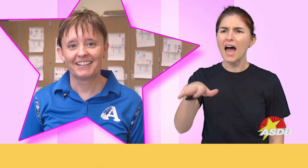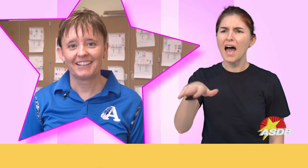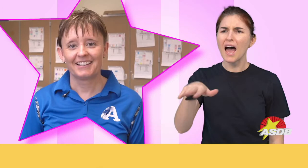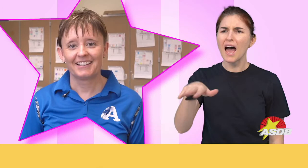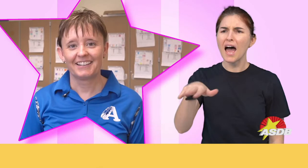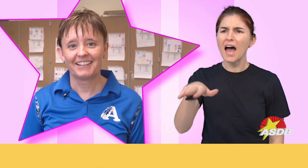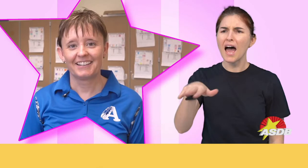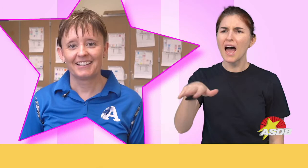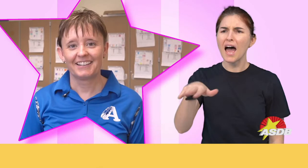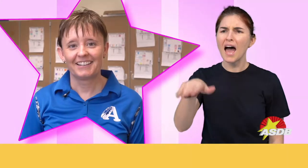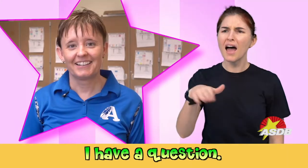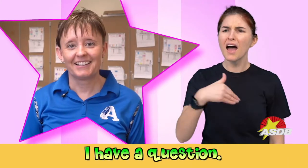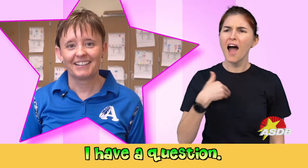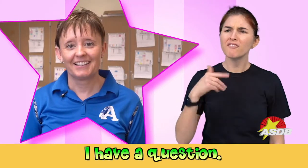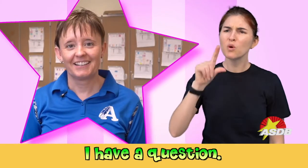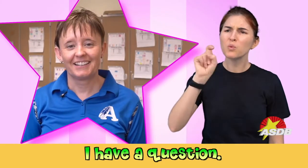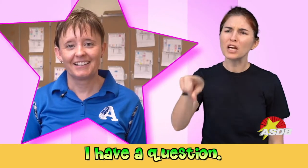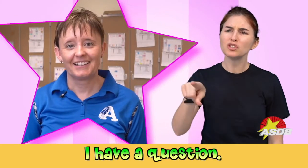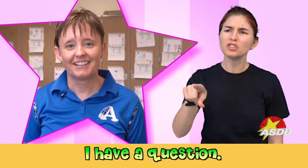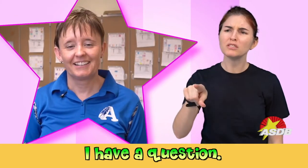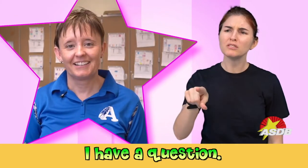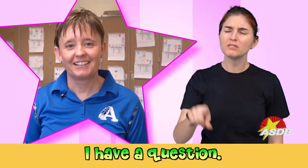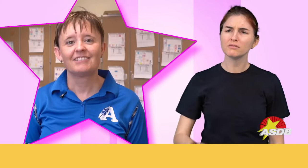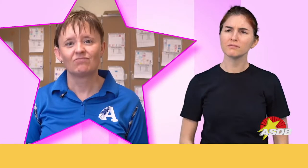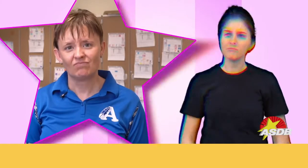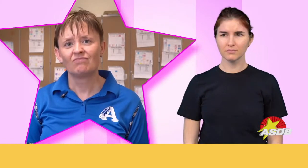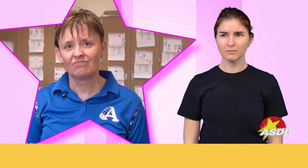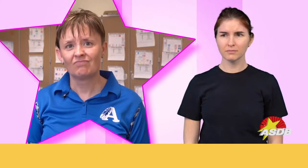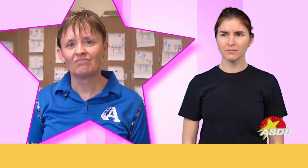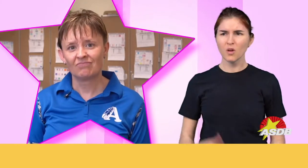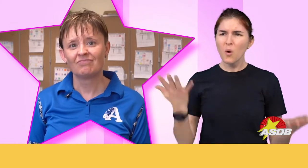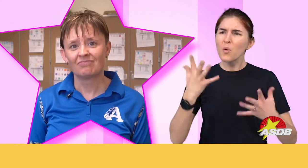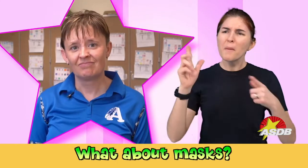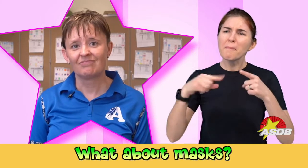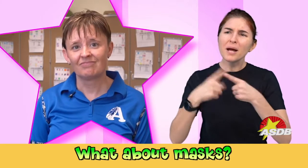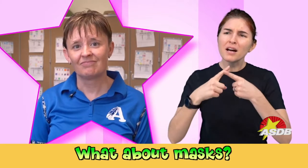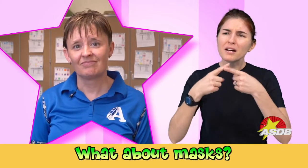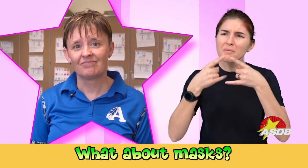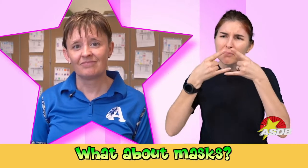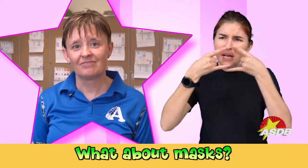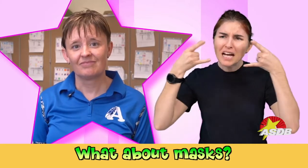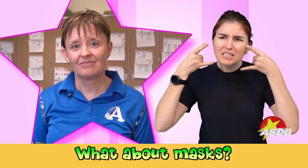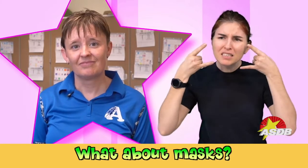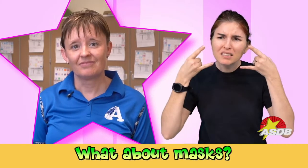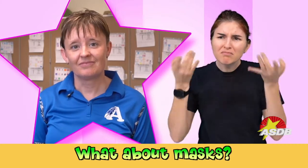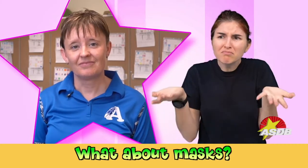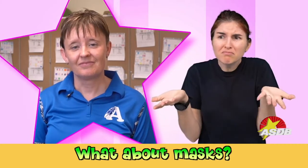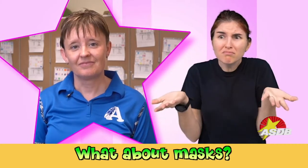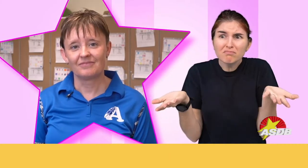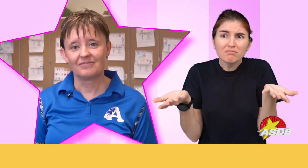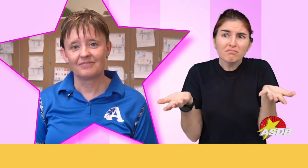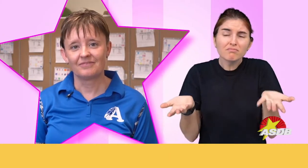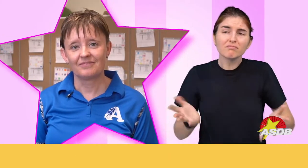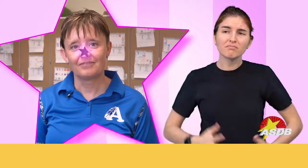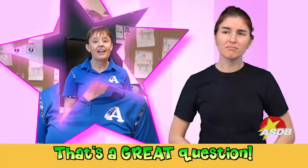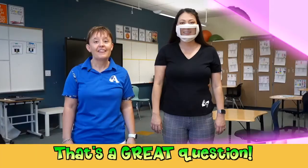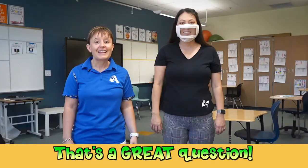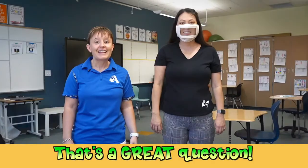of Miss Creasy inside. I have a question. What about masks? It cuts to a video of Miss Creasy and Julie standing inside